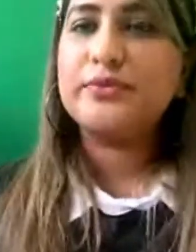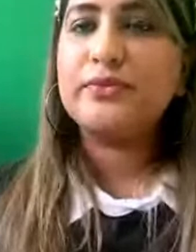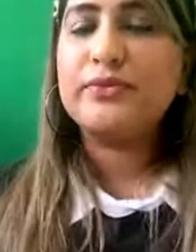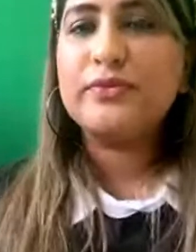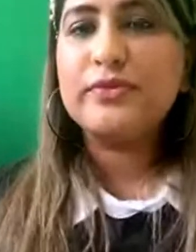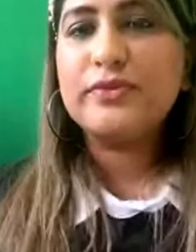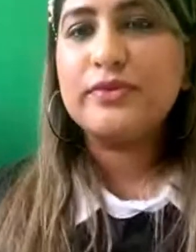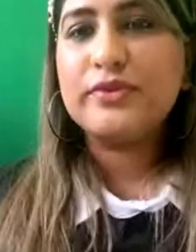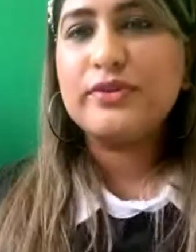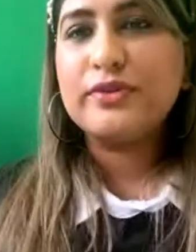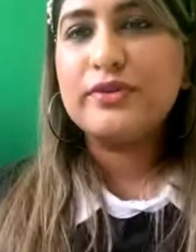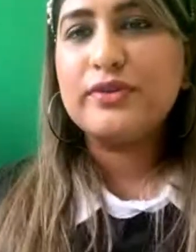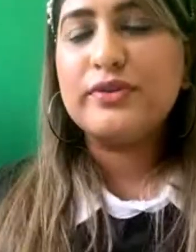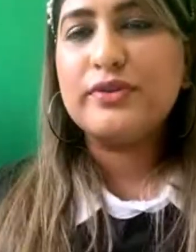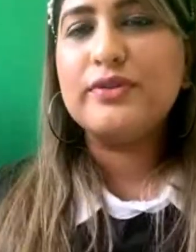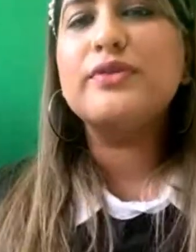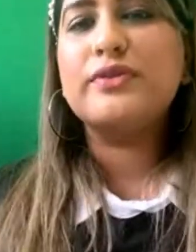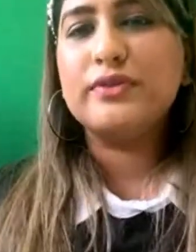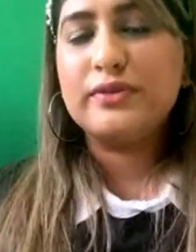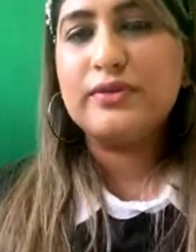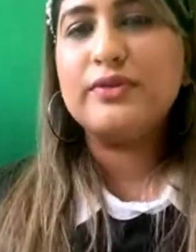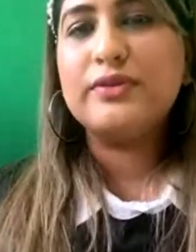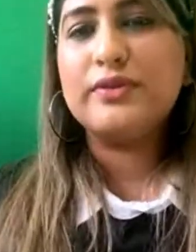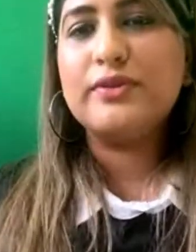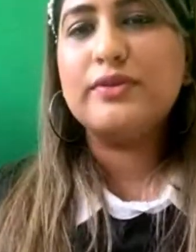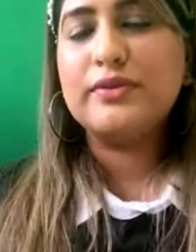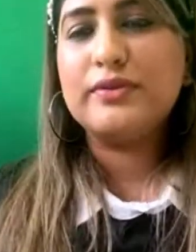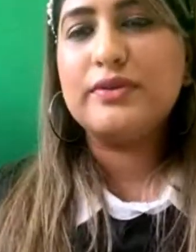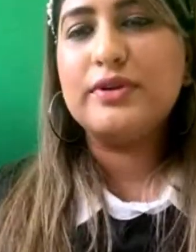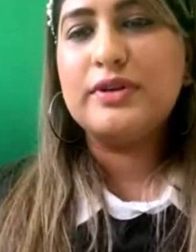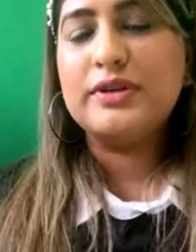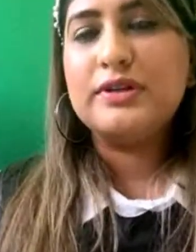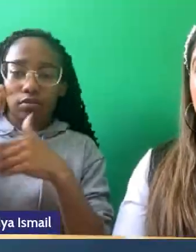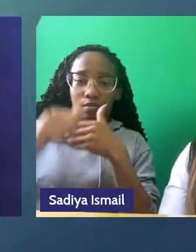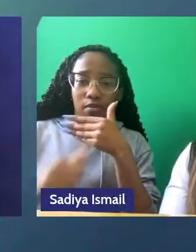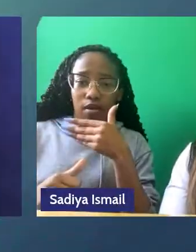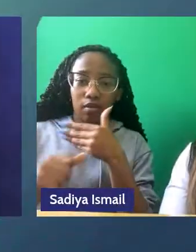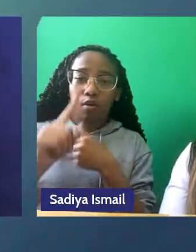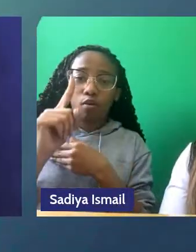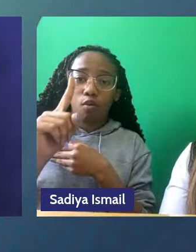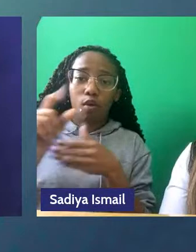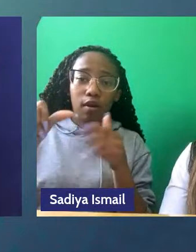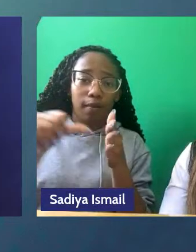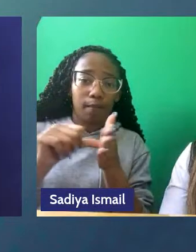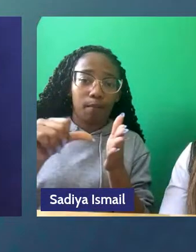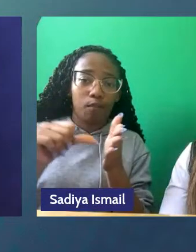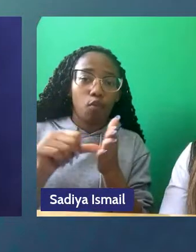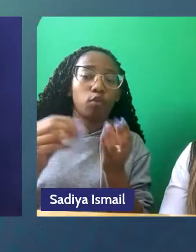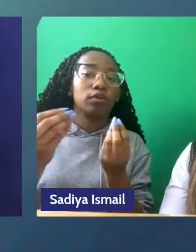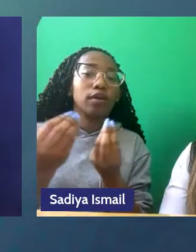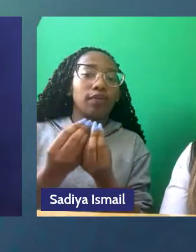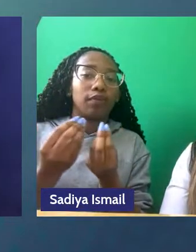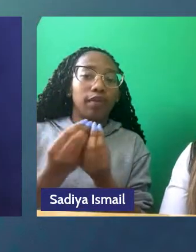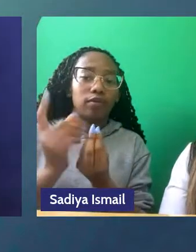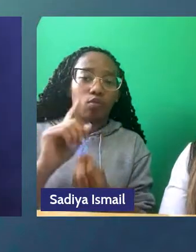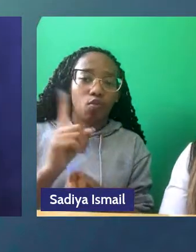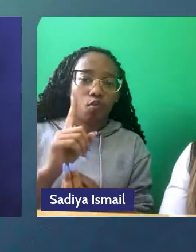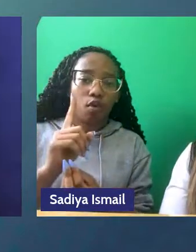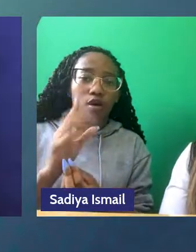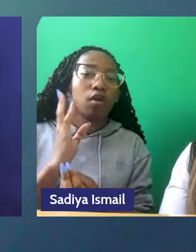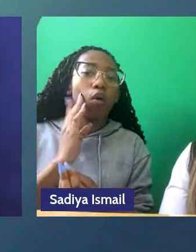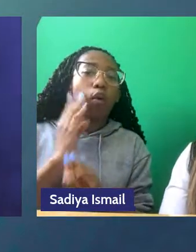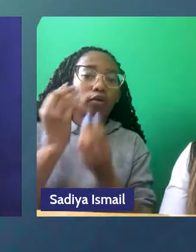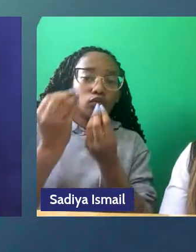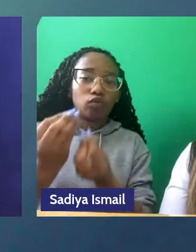In terms of Deaf Awareness Month, I think the one crucial thing is once the learners